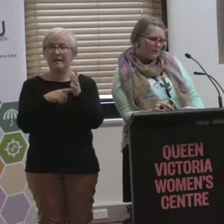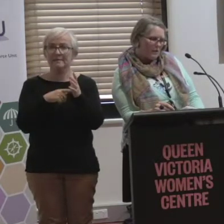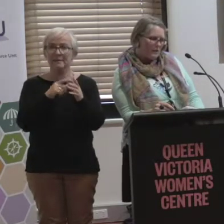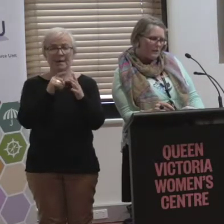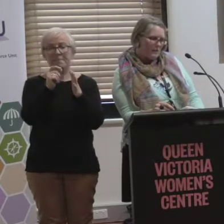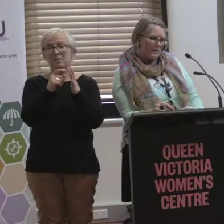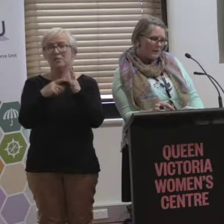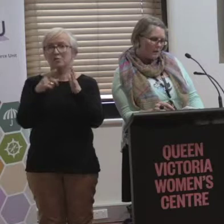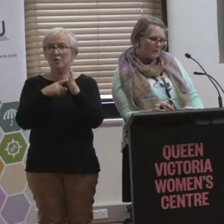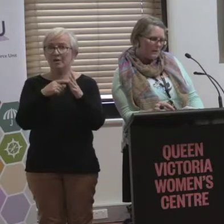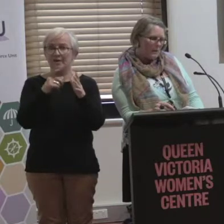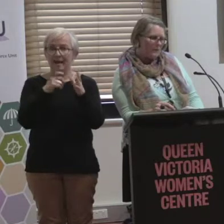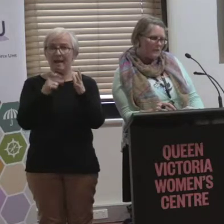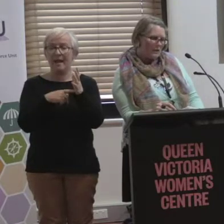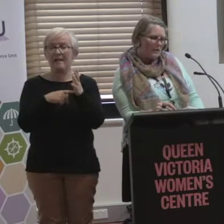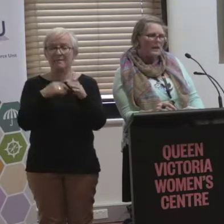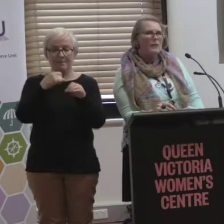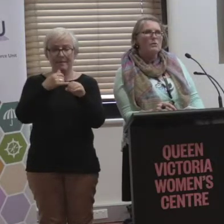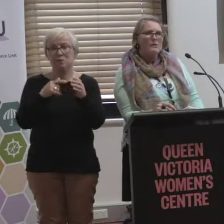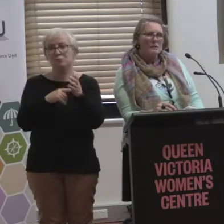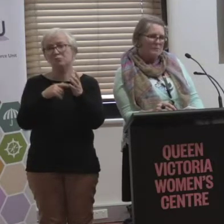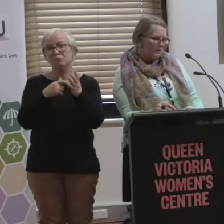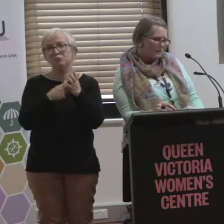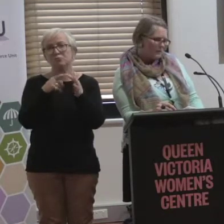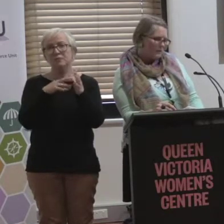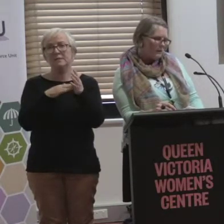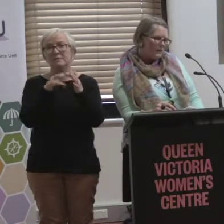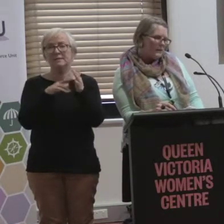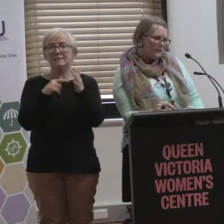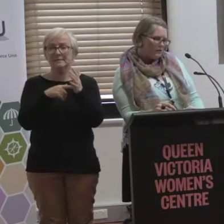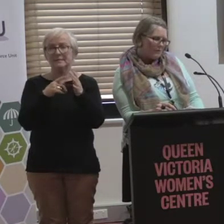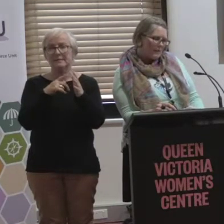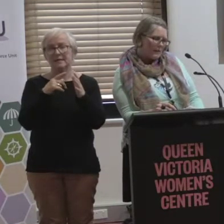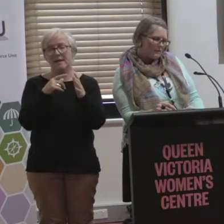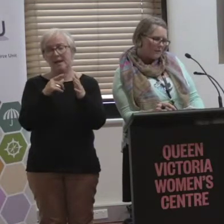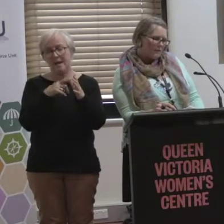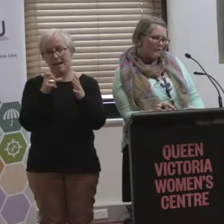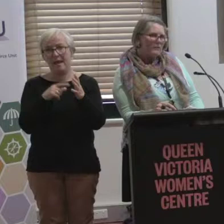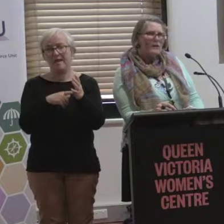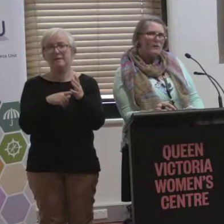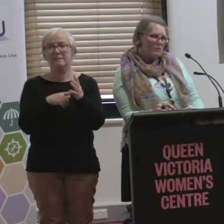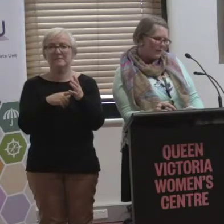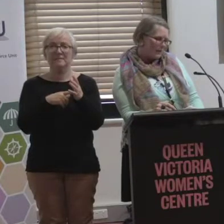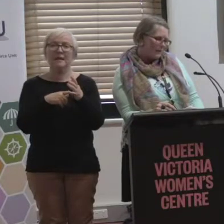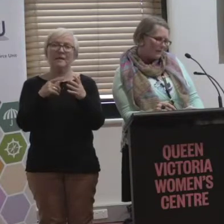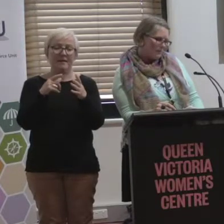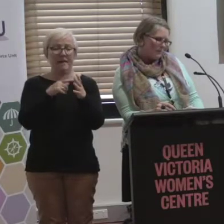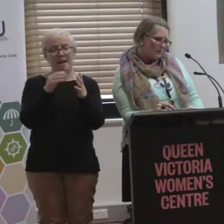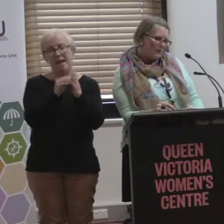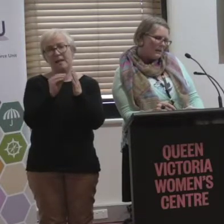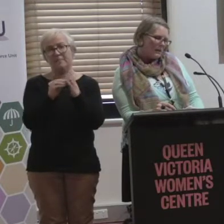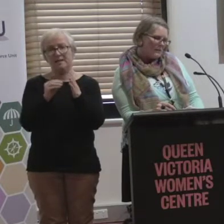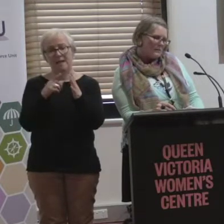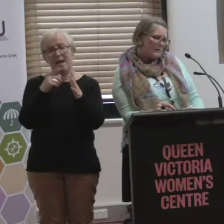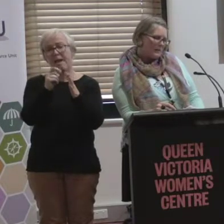Powers of Attorney Act, the Medical Treatment Act of 1988, which has since been repealed, the Instruments Act of 1958, which again has been